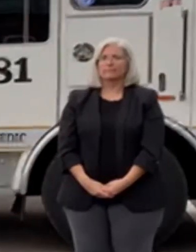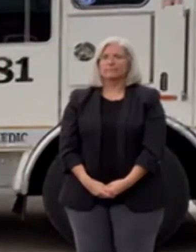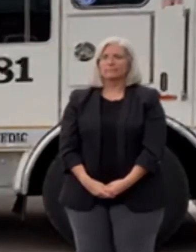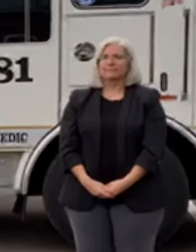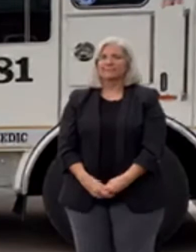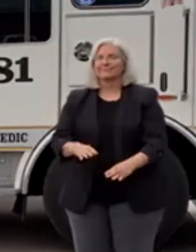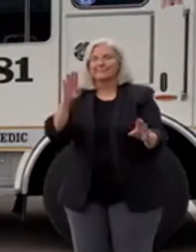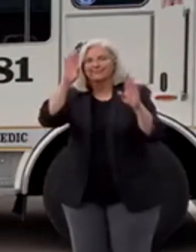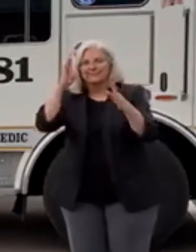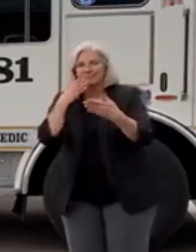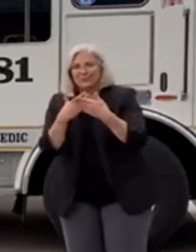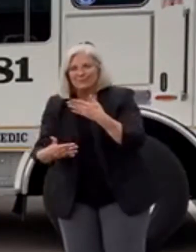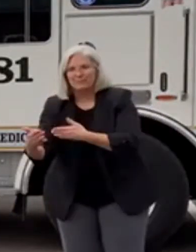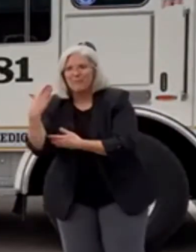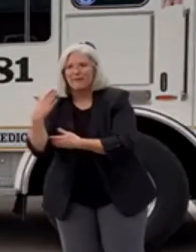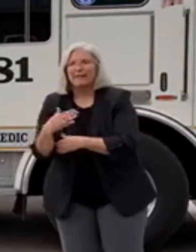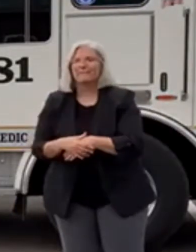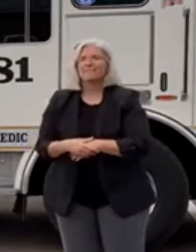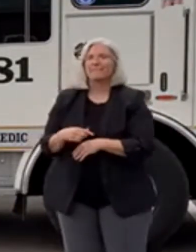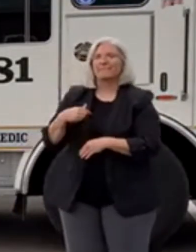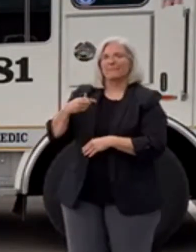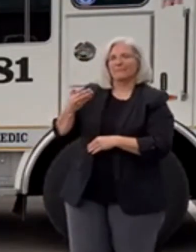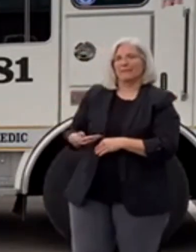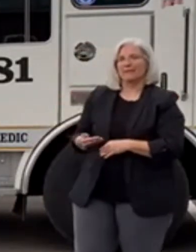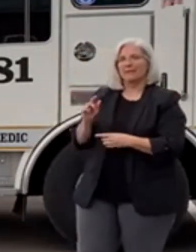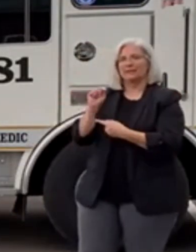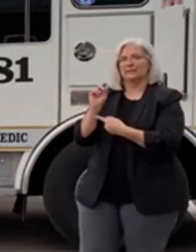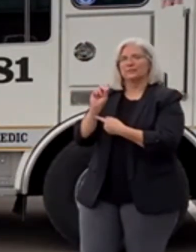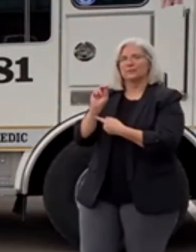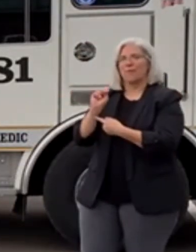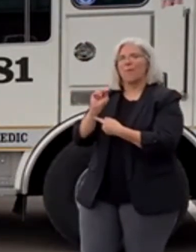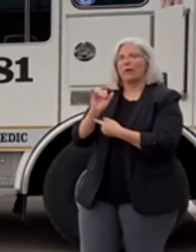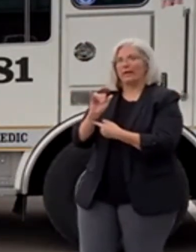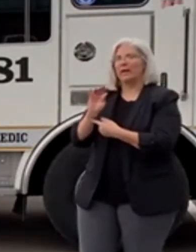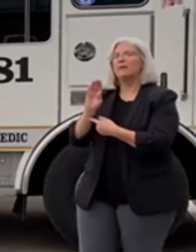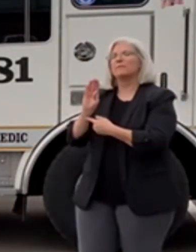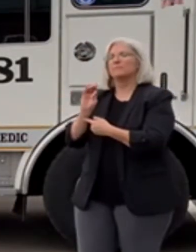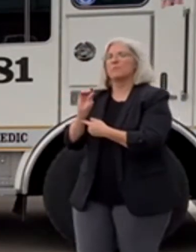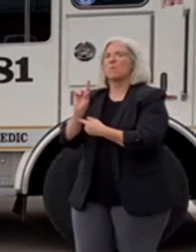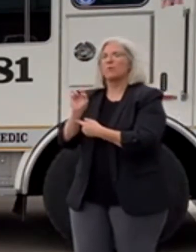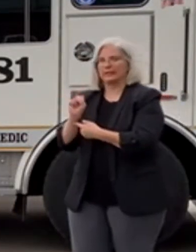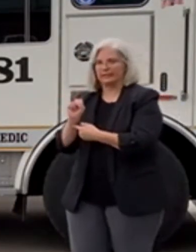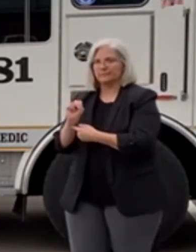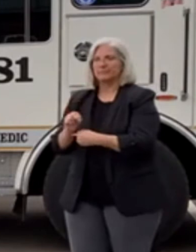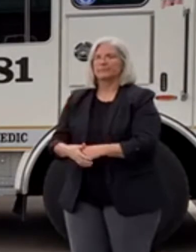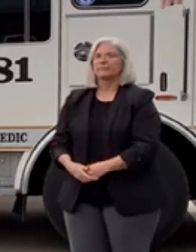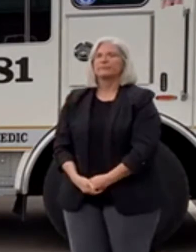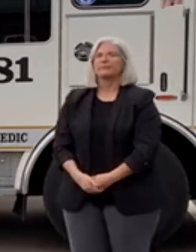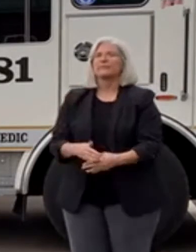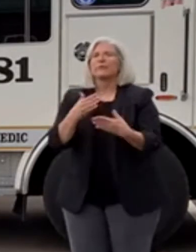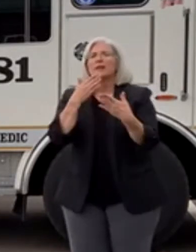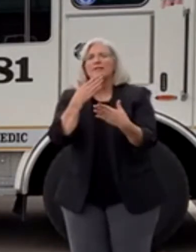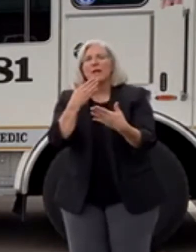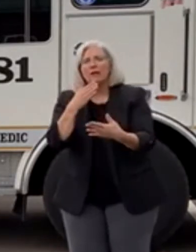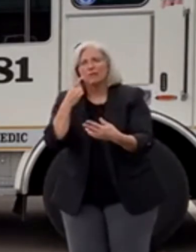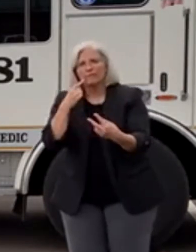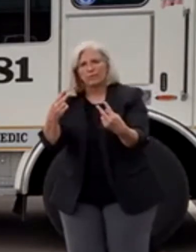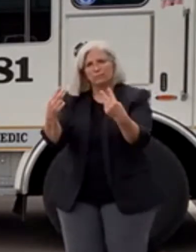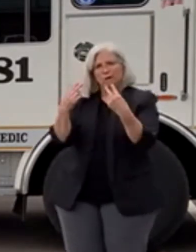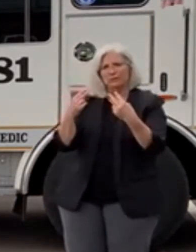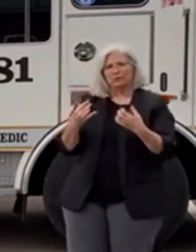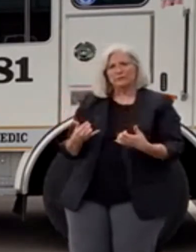Good morning. I'm Tony Bowden, Fire Chief, Santa Clara County Fire Department. Thank you for being here today. I just want to